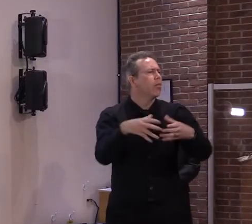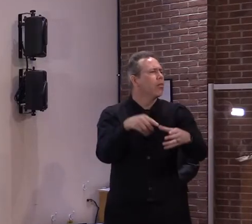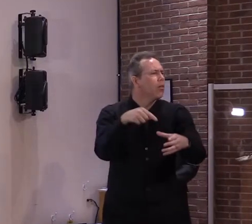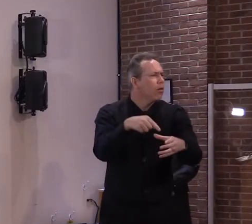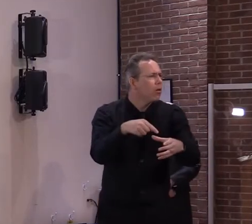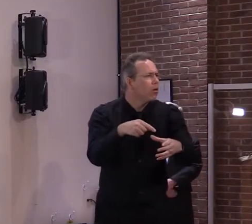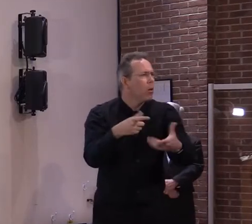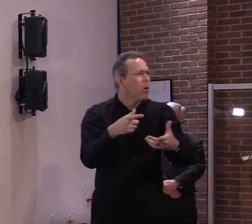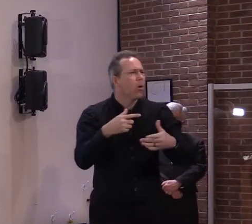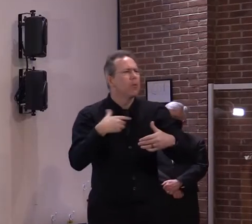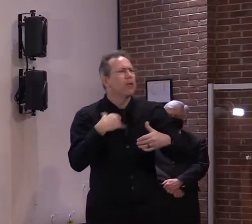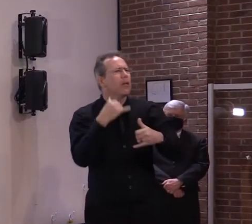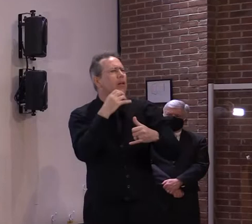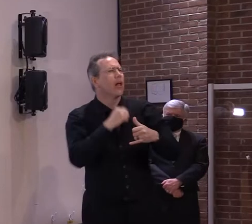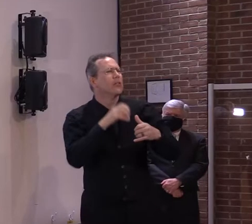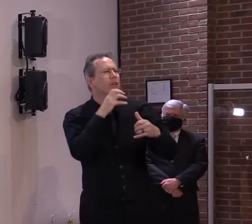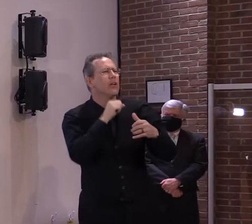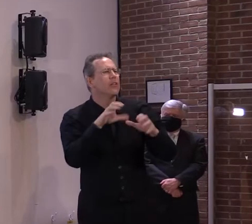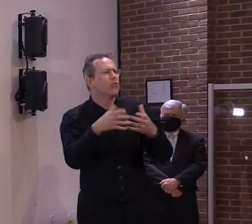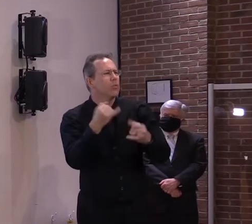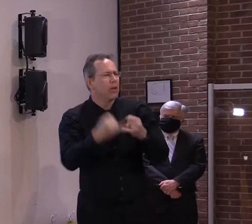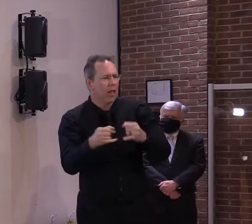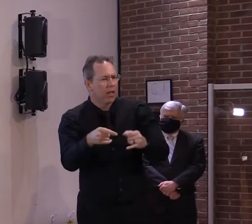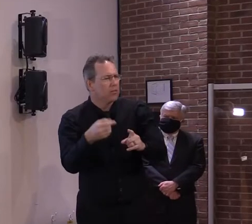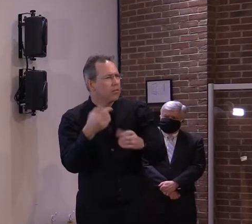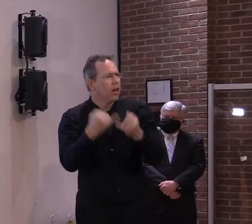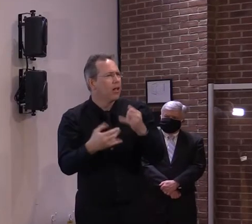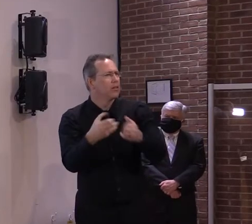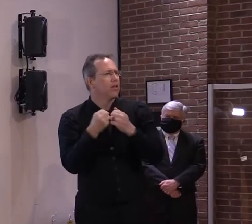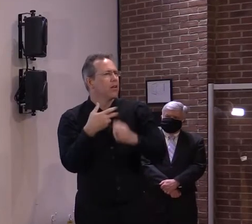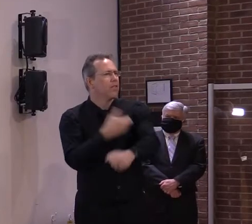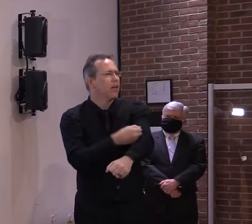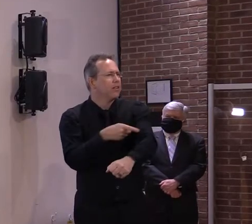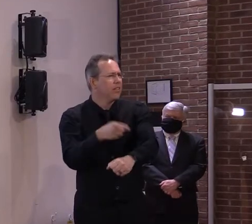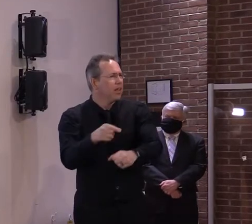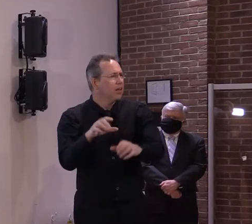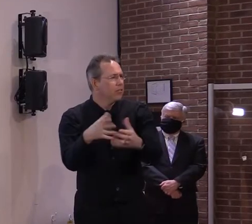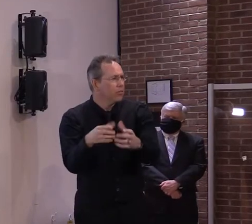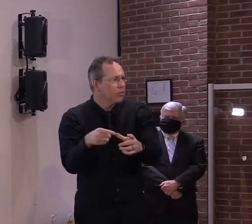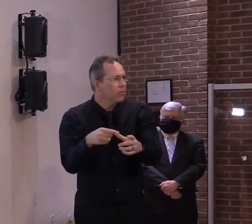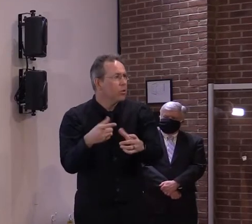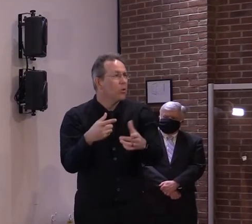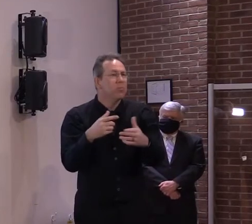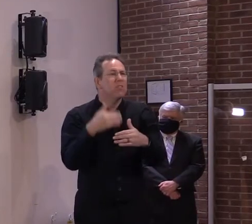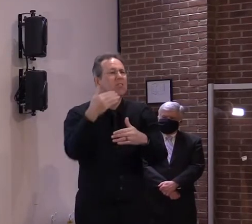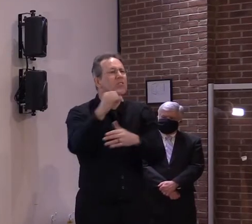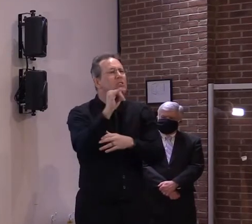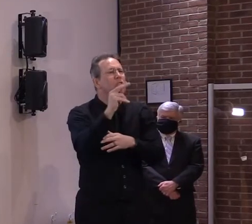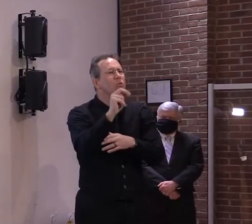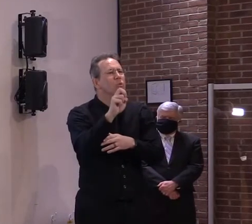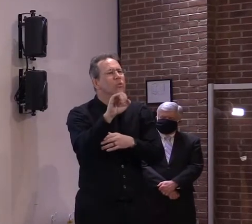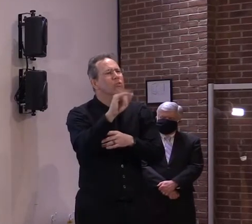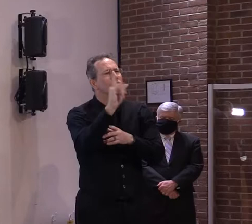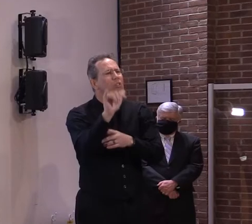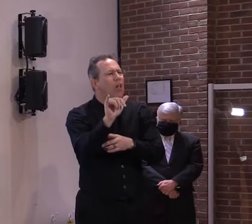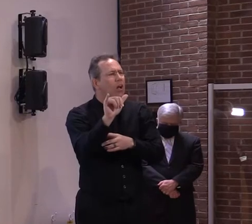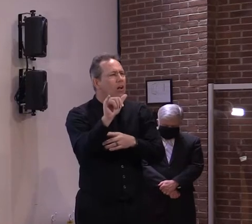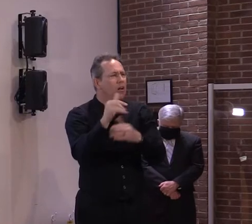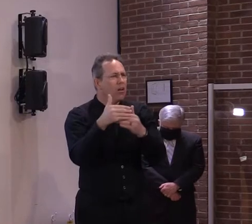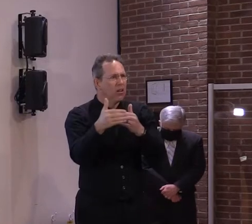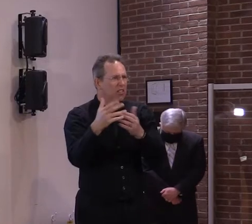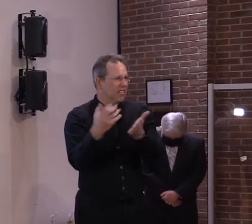first dose of vaccine, so that there will be a little bit of a lag in time, because those who have become